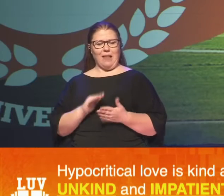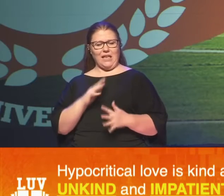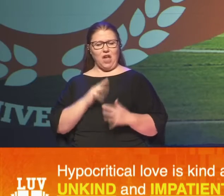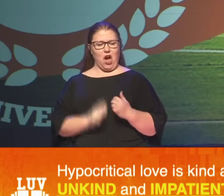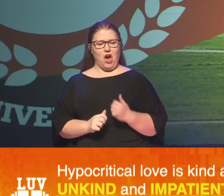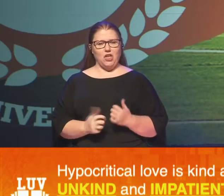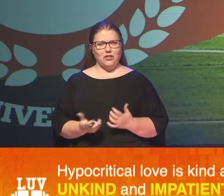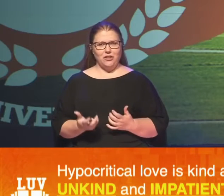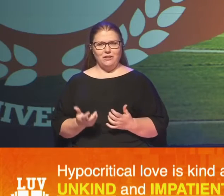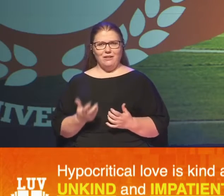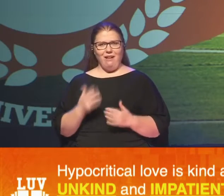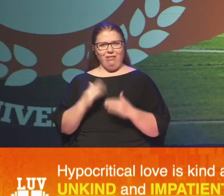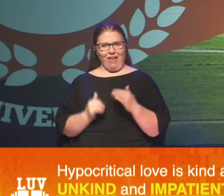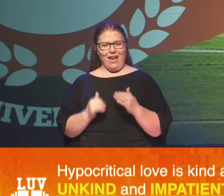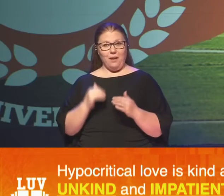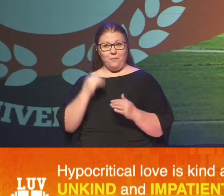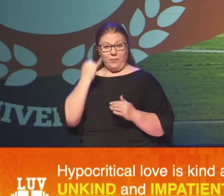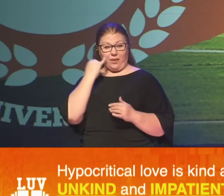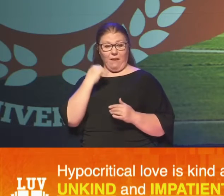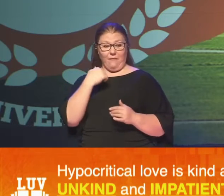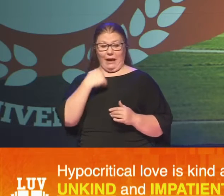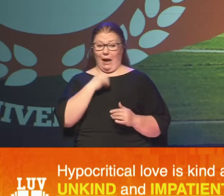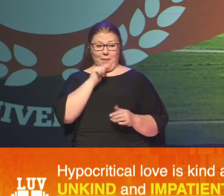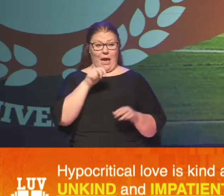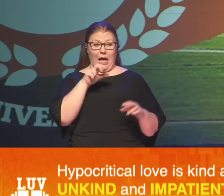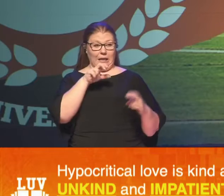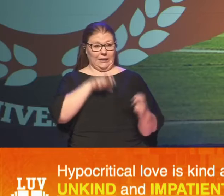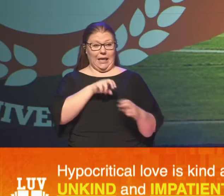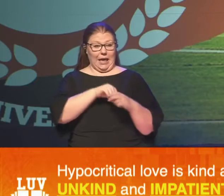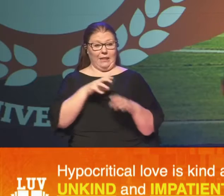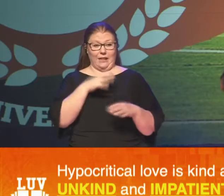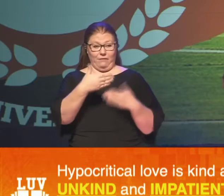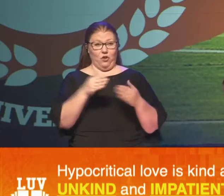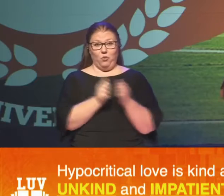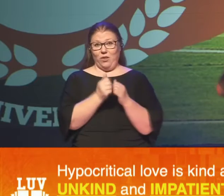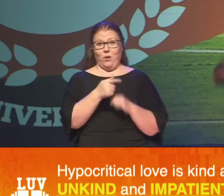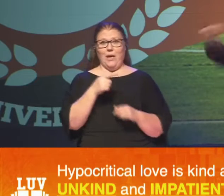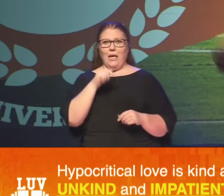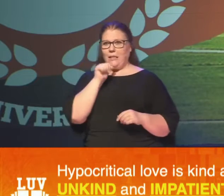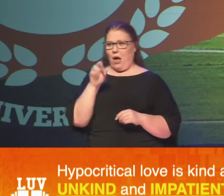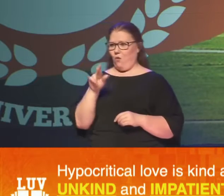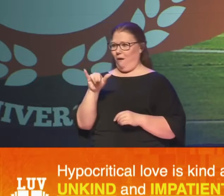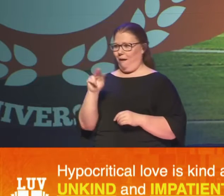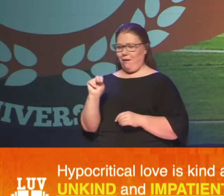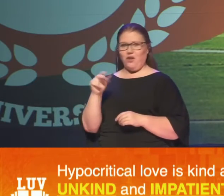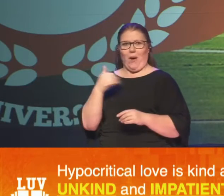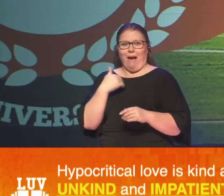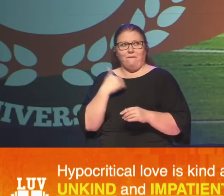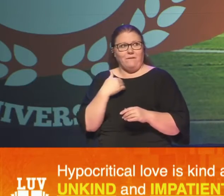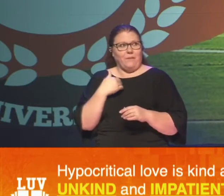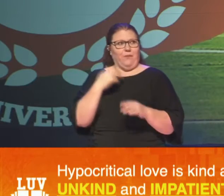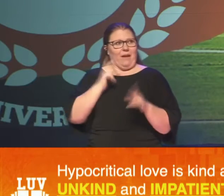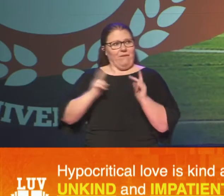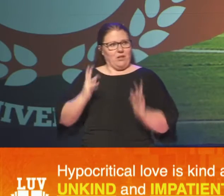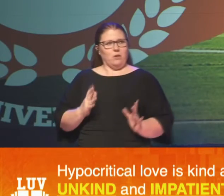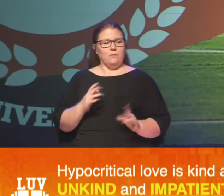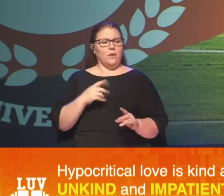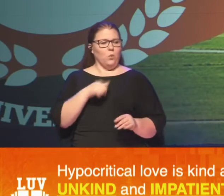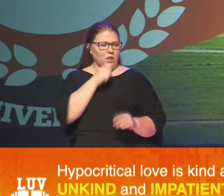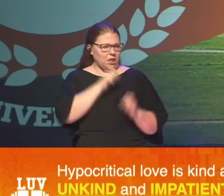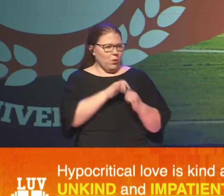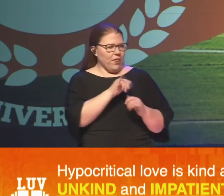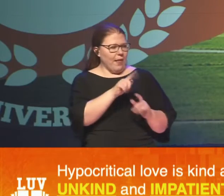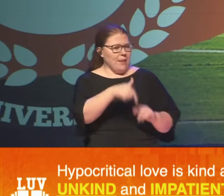harsh than you would be if I wasn't sitting in your living room with you, right? And it's not Ryan, it's just there's a guest there. So you're like, we'll deal with this later.